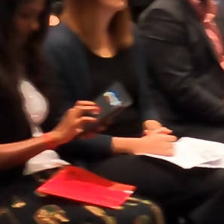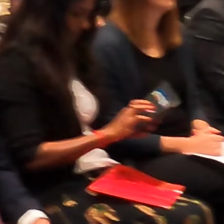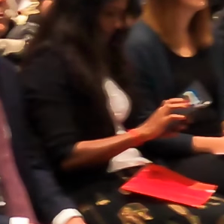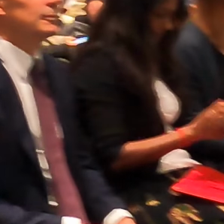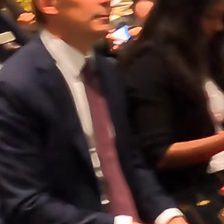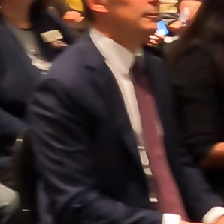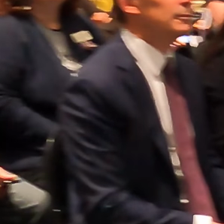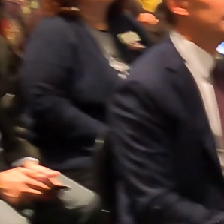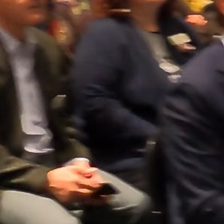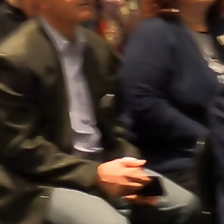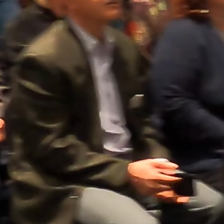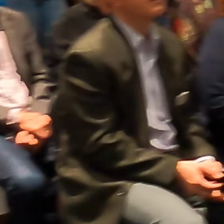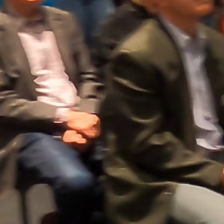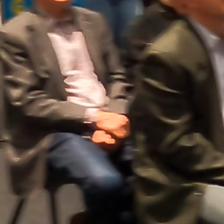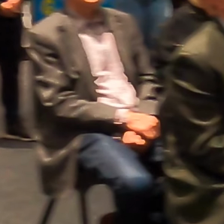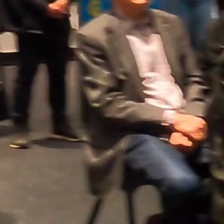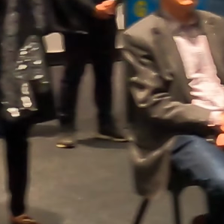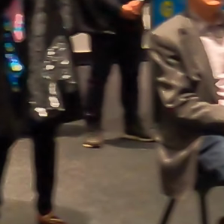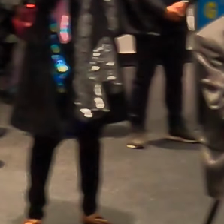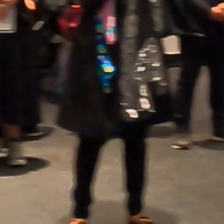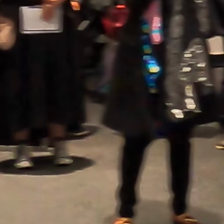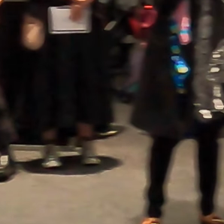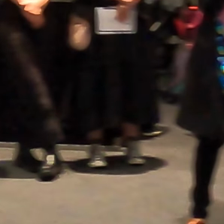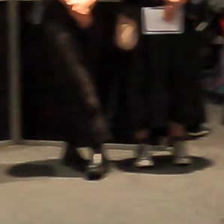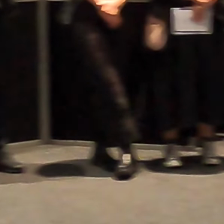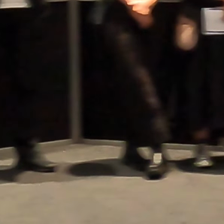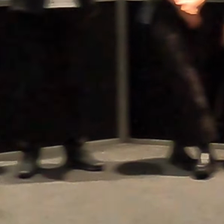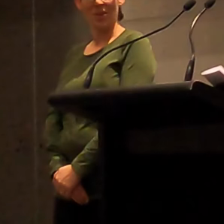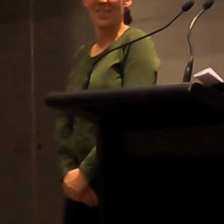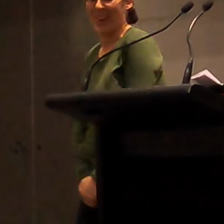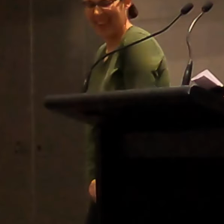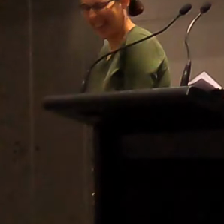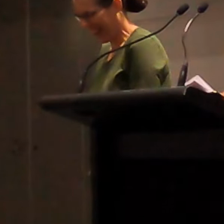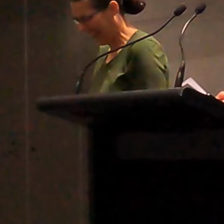katoa. My name is Adiba and I'm the MC for today.